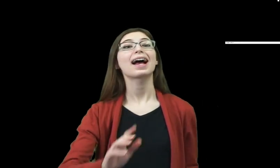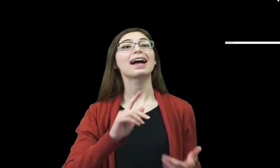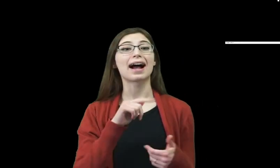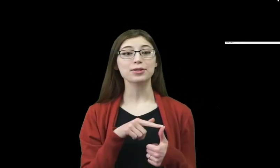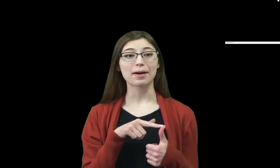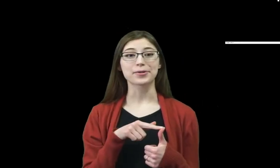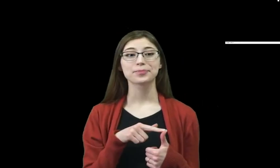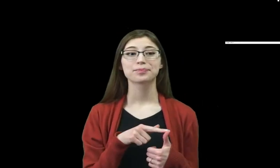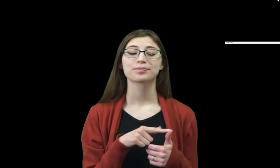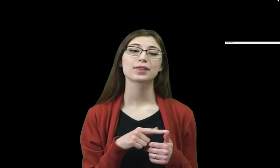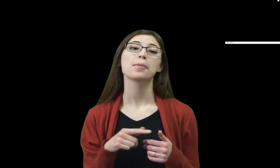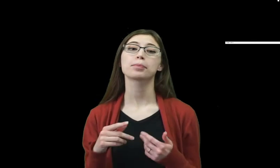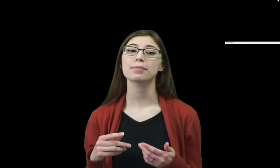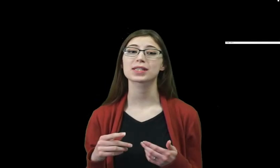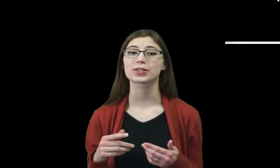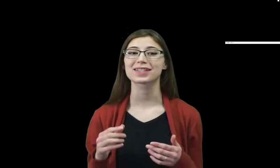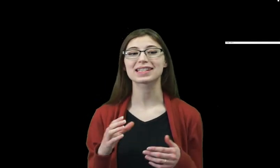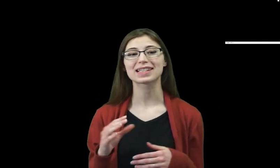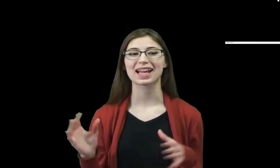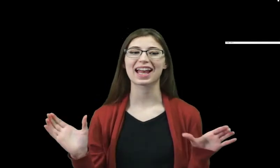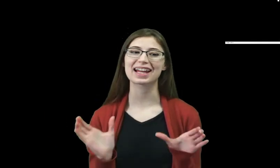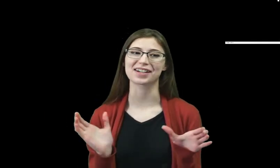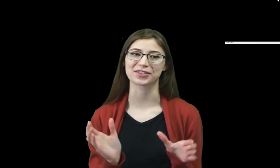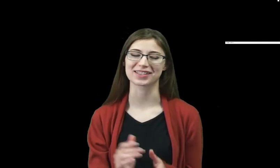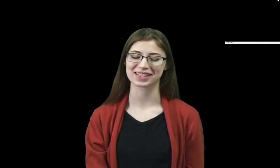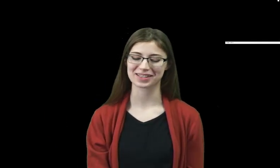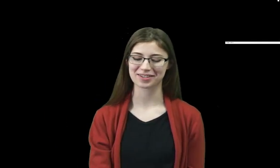Out and about, prepositions and actions.